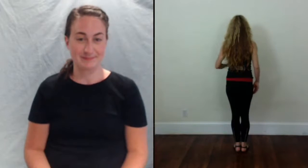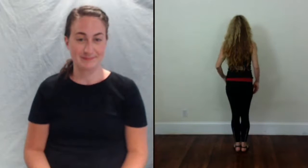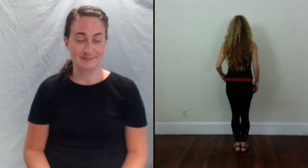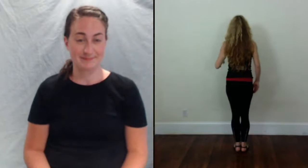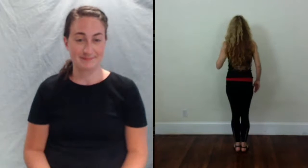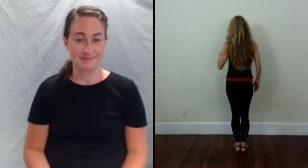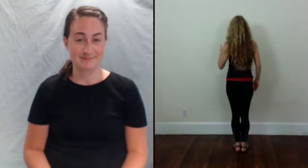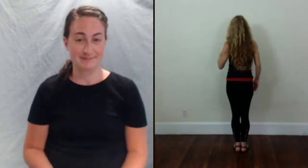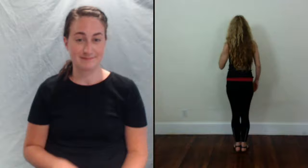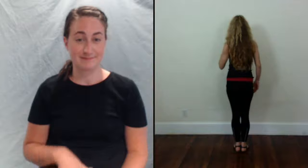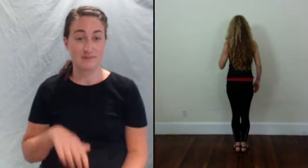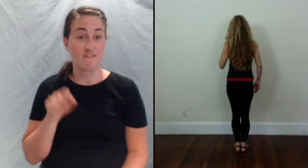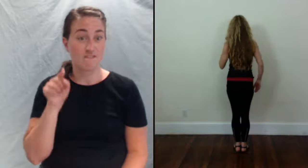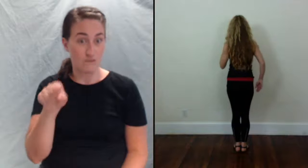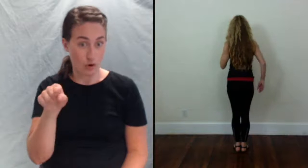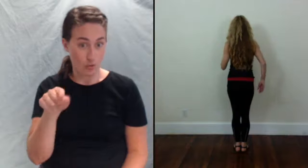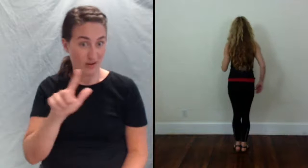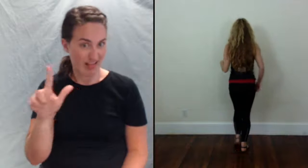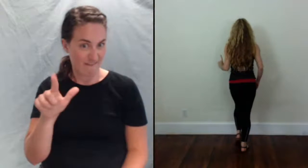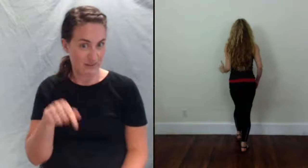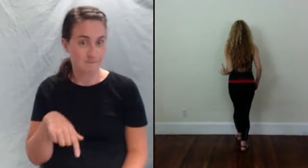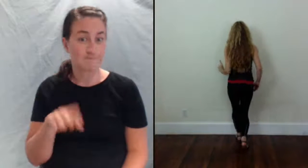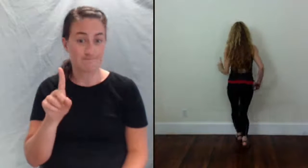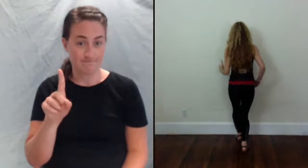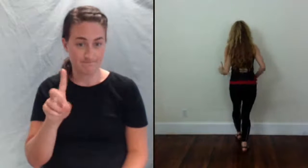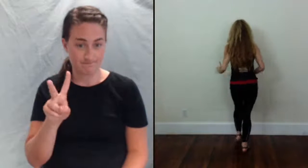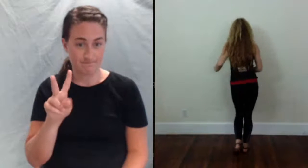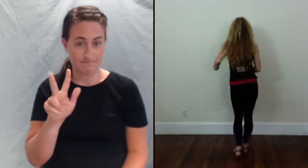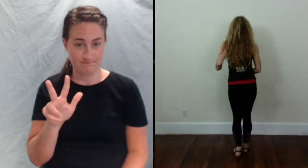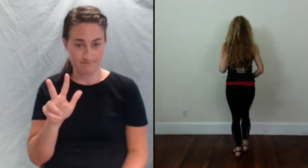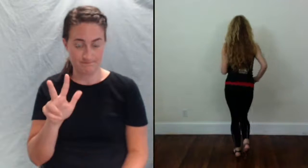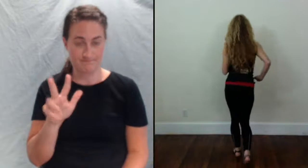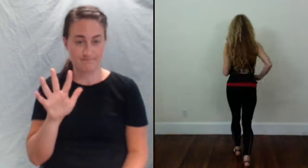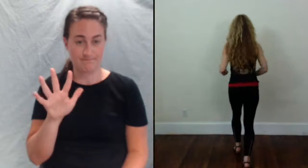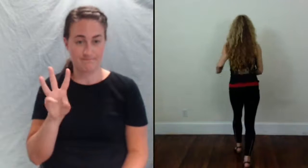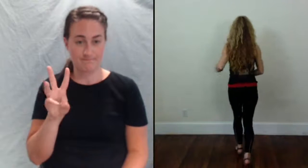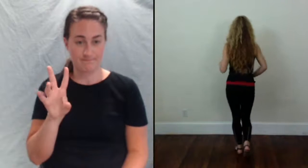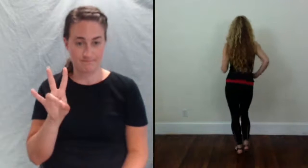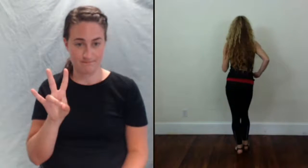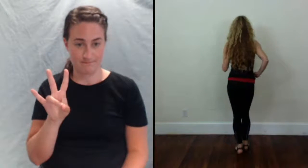All right, forward on the left. 1,